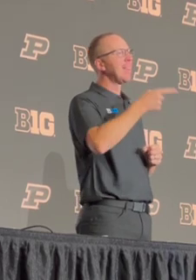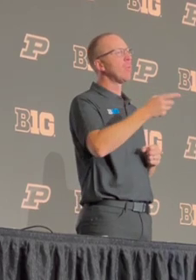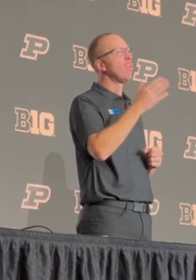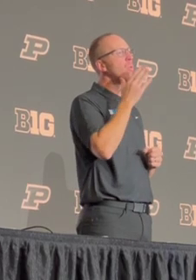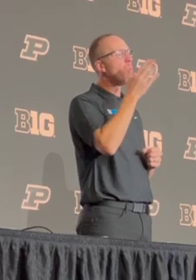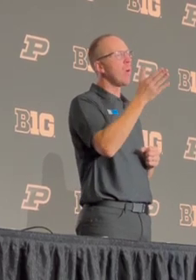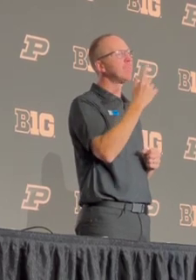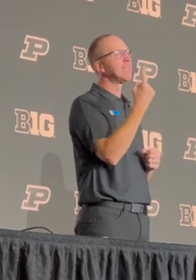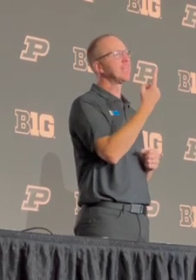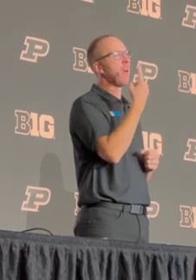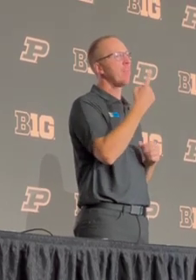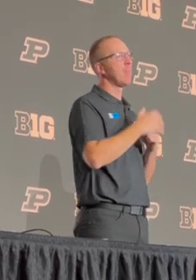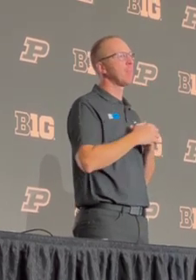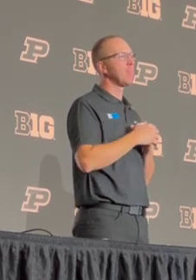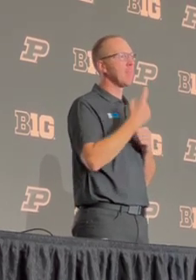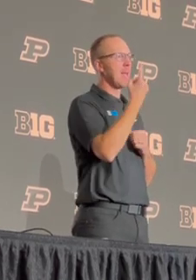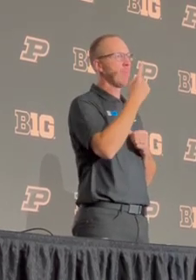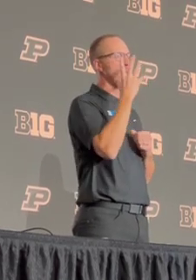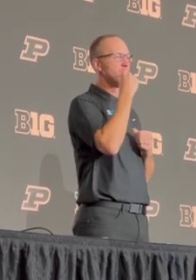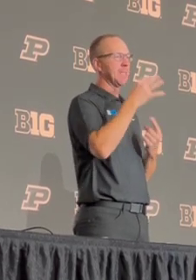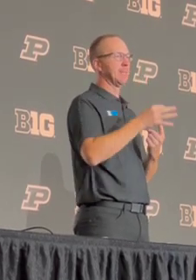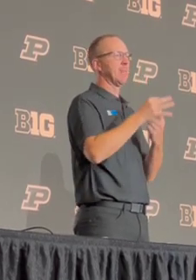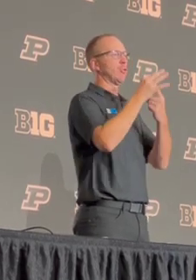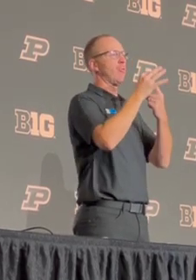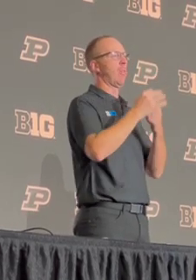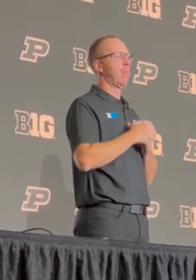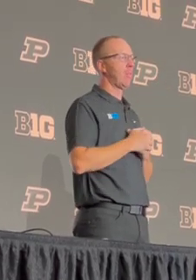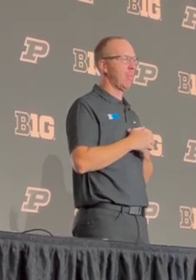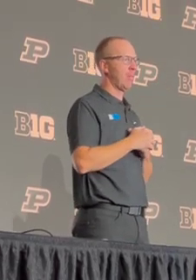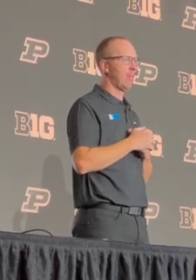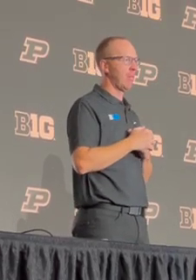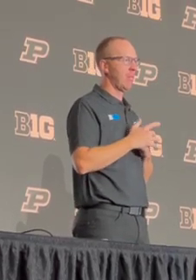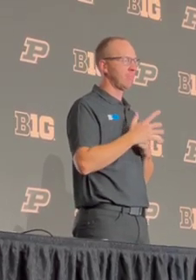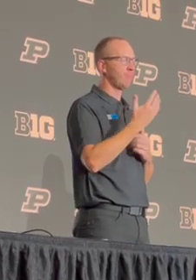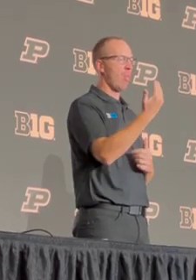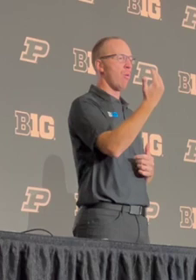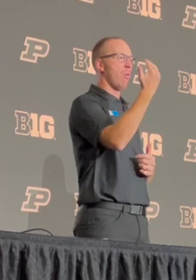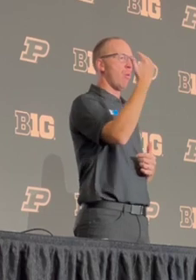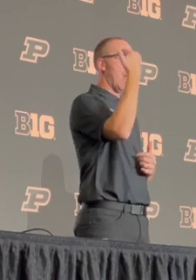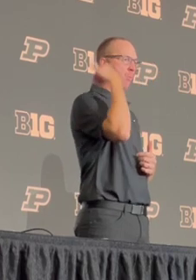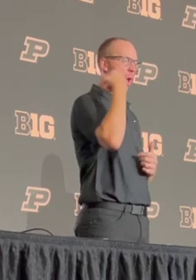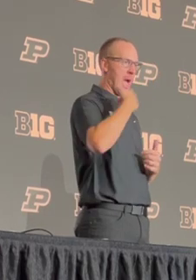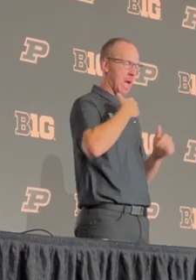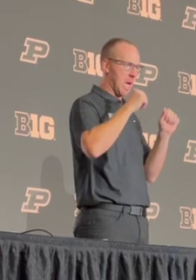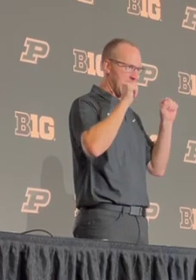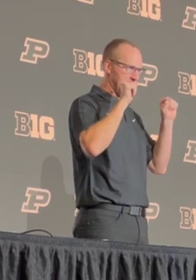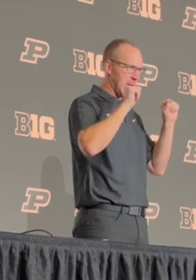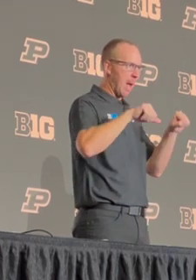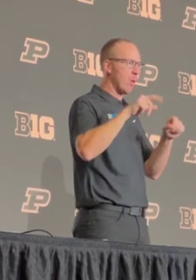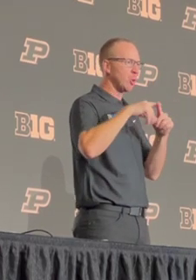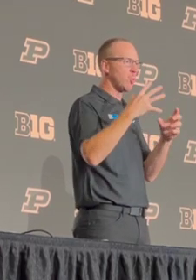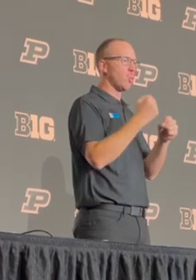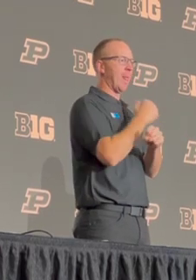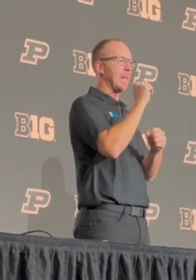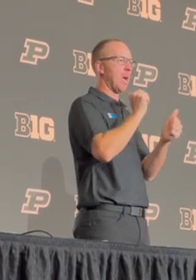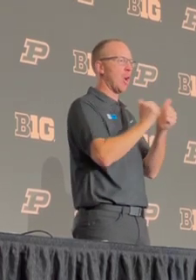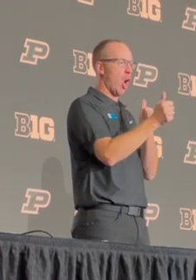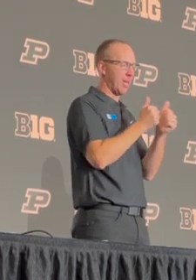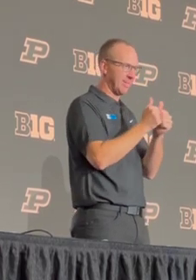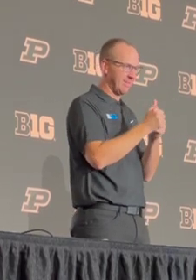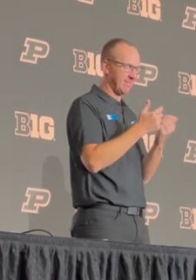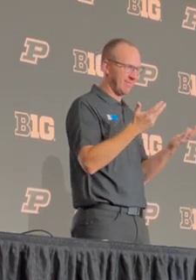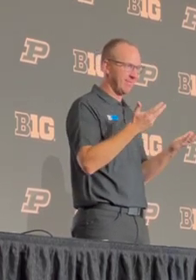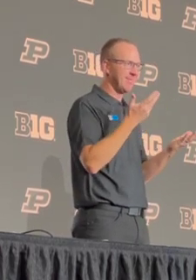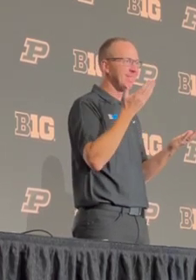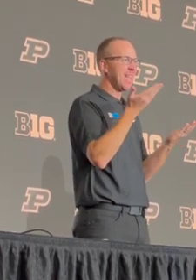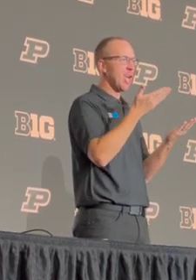be something pretty special. A long time ago, I was able to kind of win that contest, and I think if it